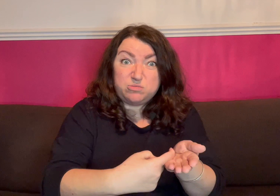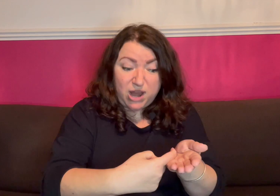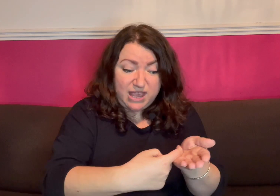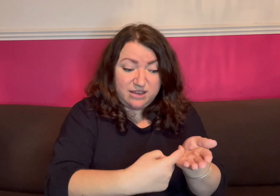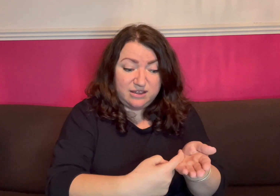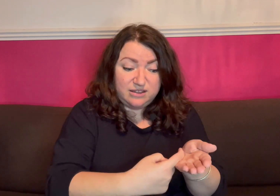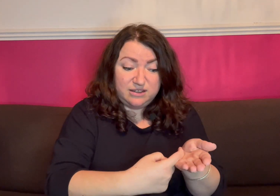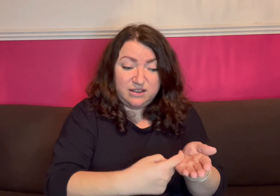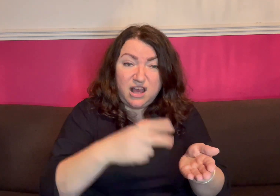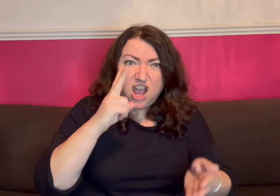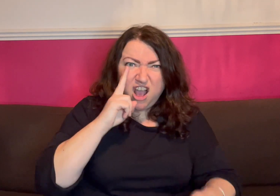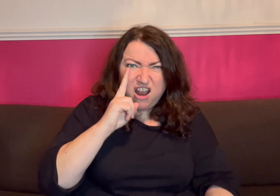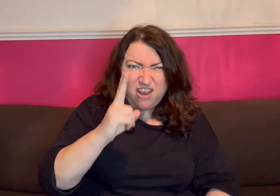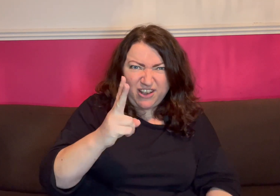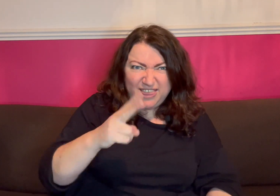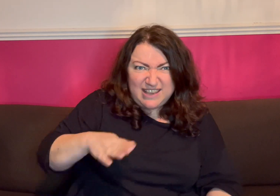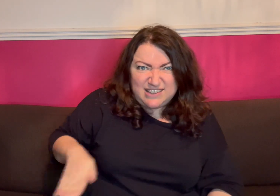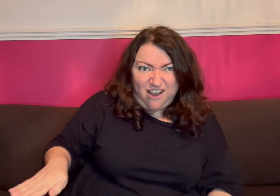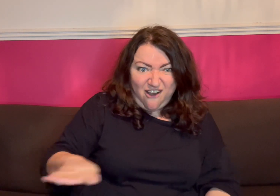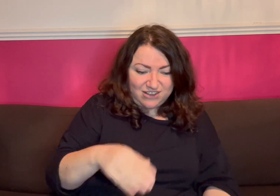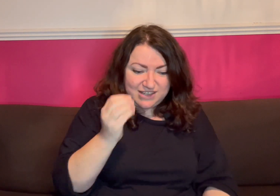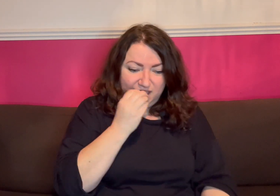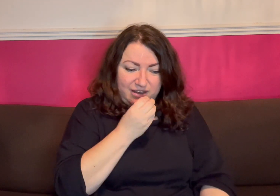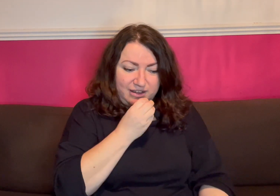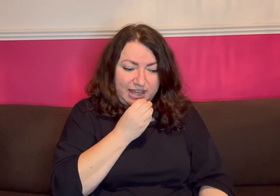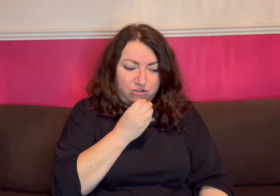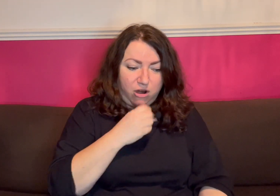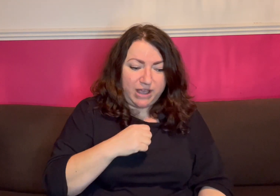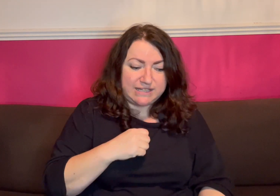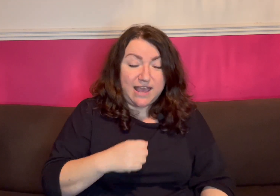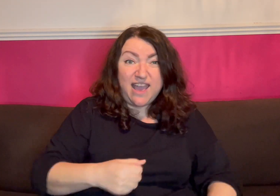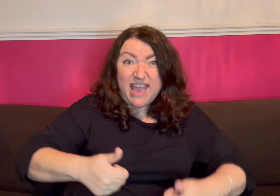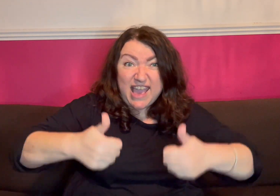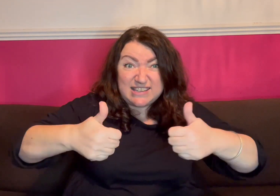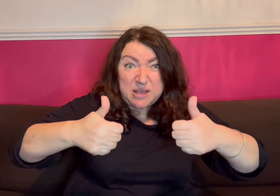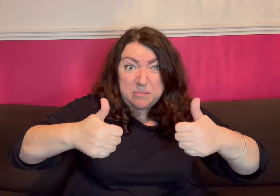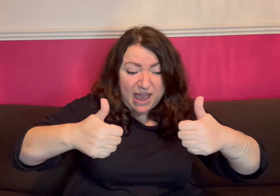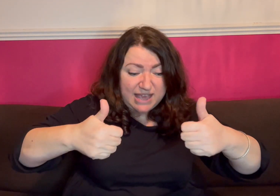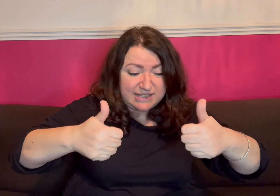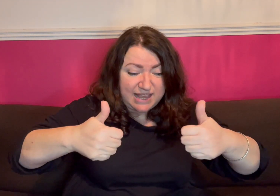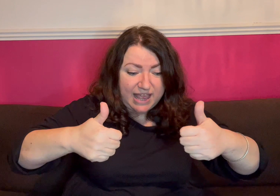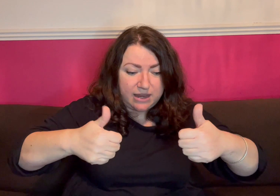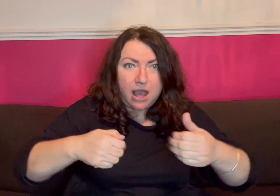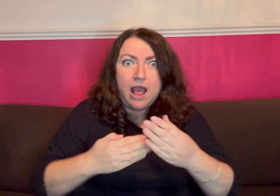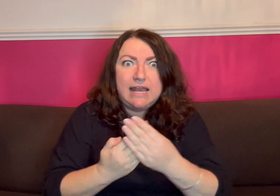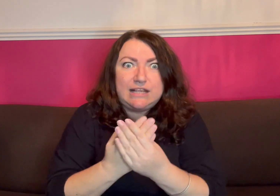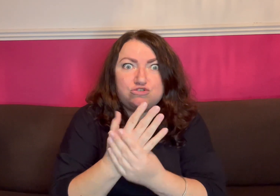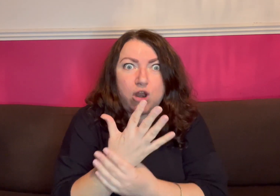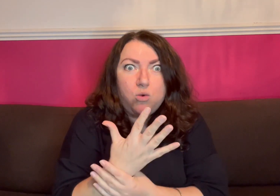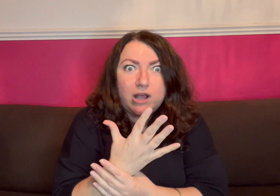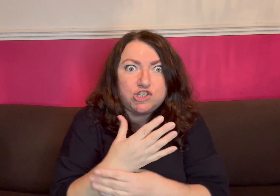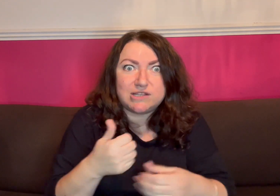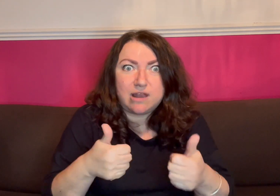Rosemary, look at this garden, he cried. It's amazing. Let's grow one just like